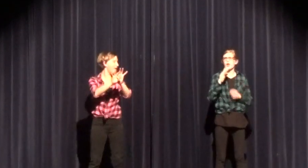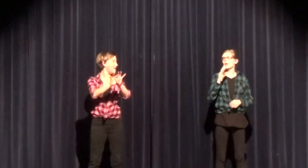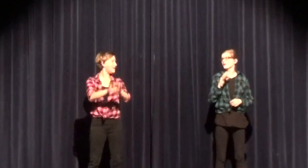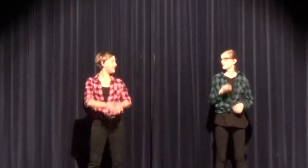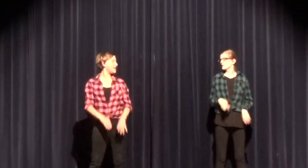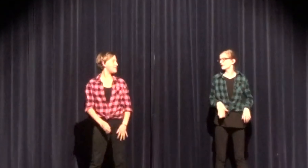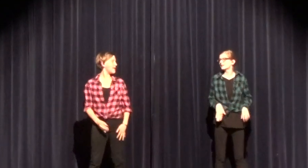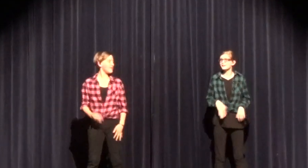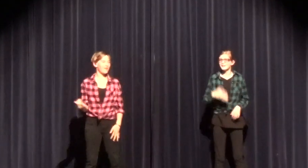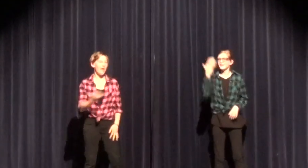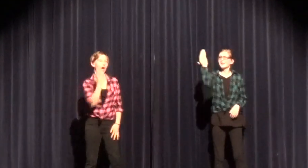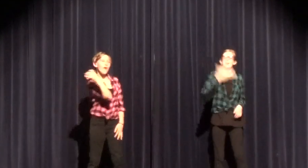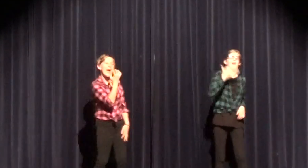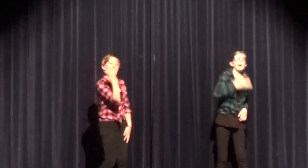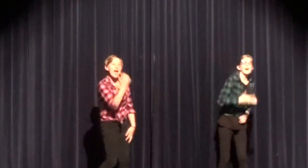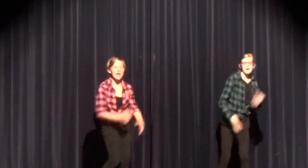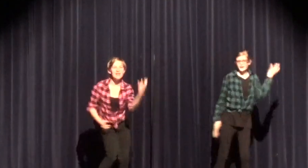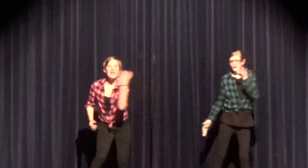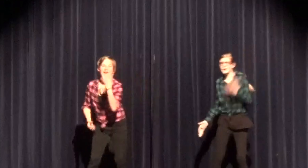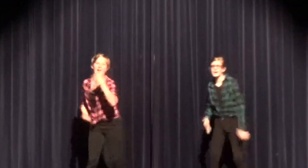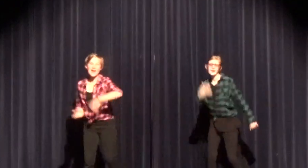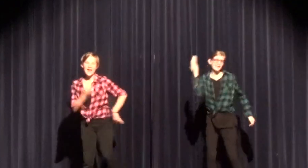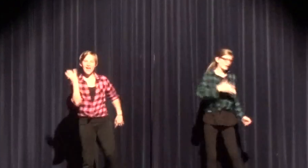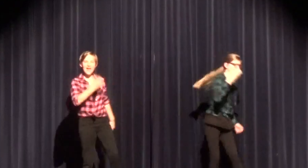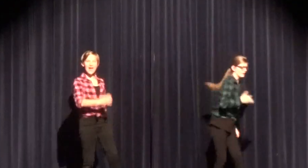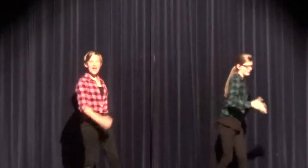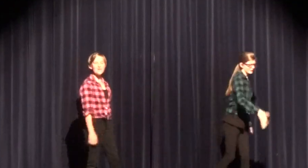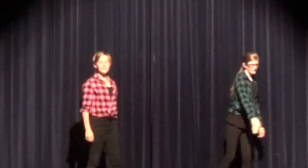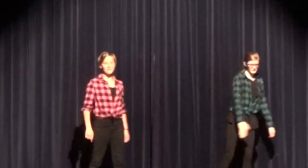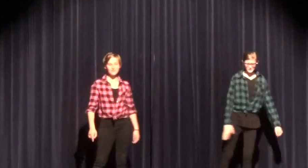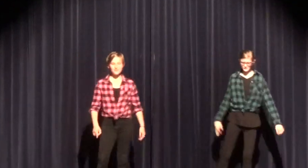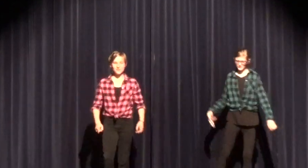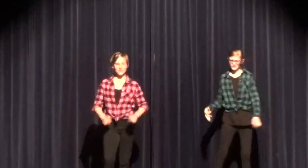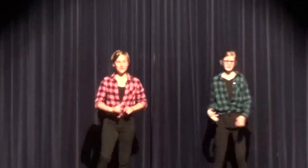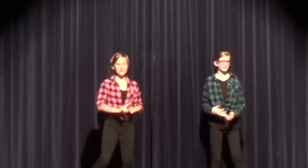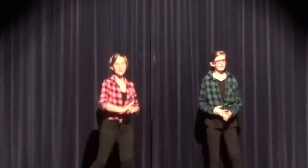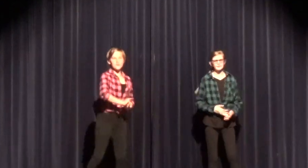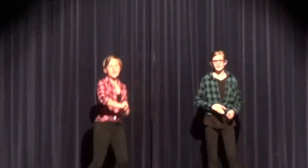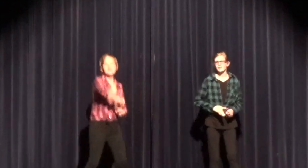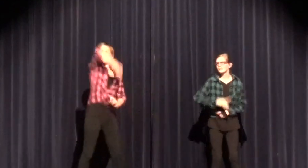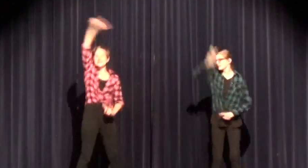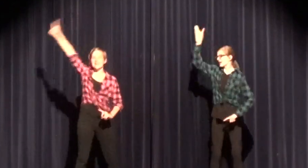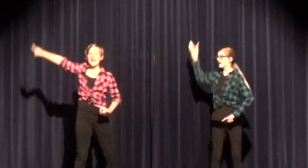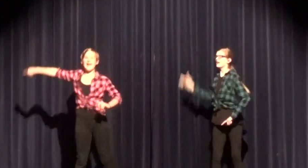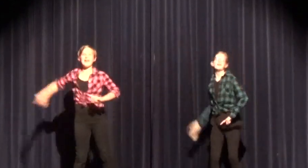Make them go Oh, oh, oh As you should have cut the skin